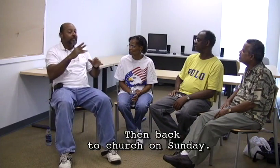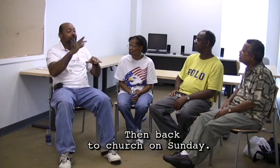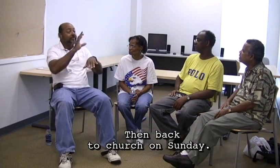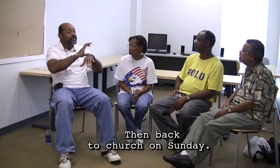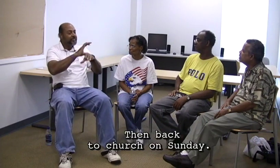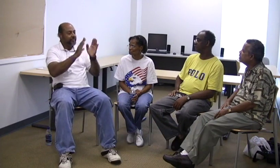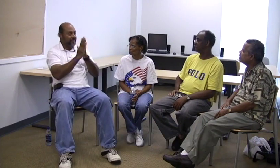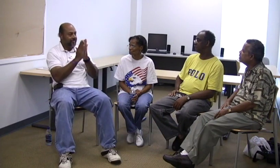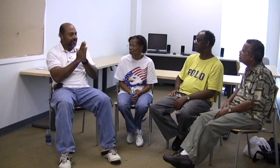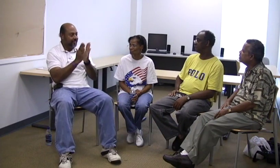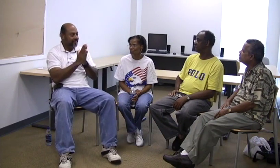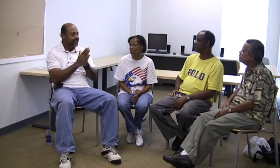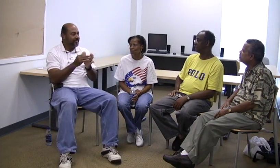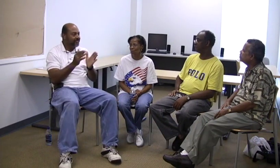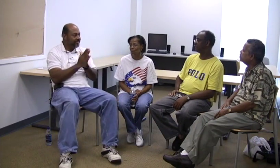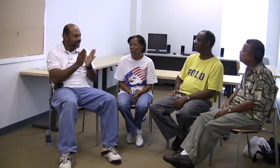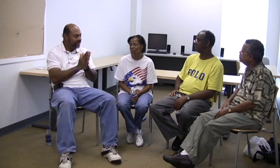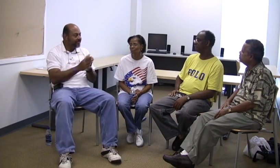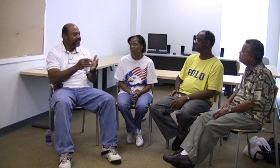church on Sunday.